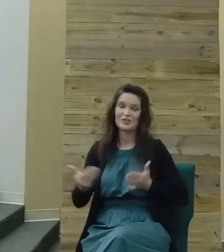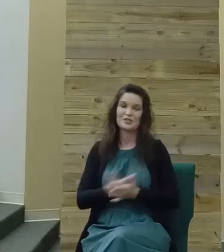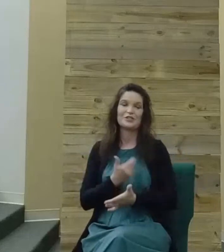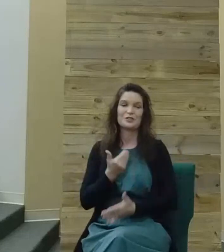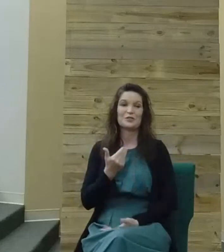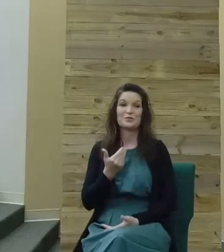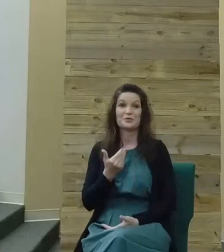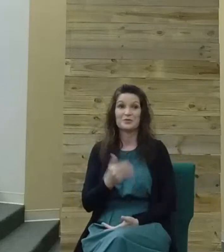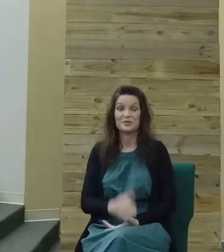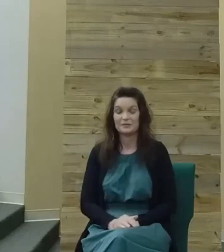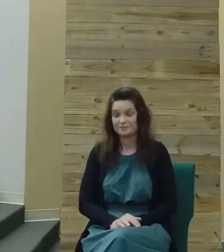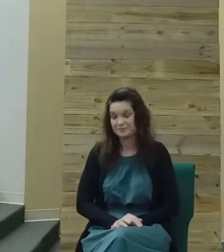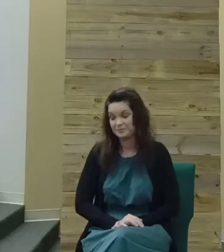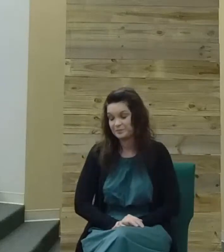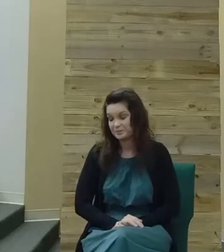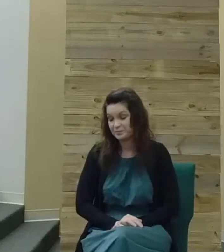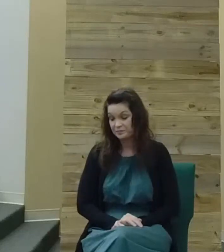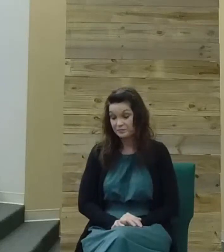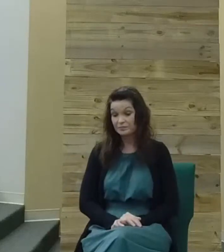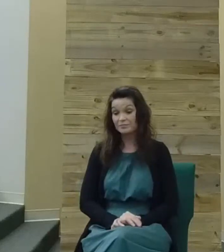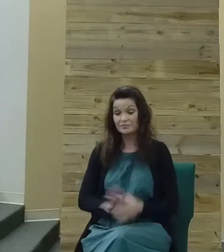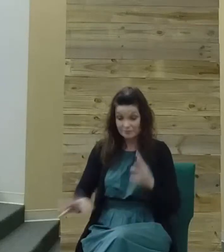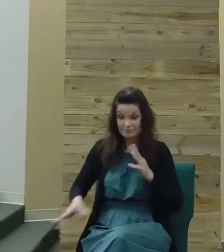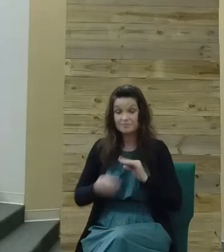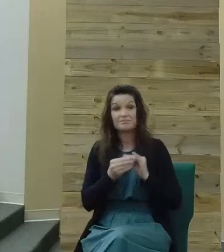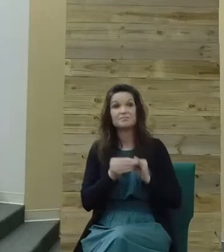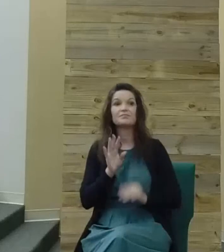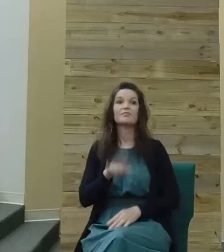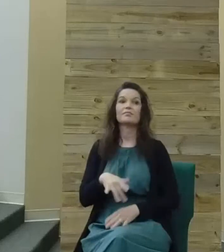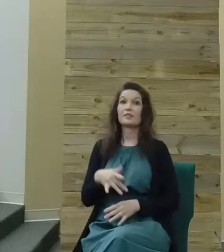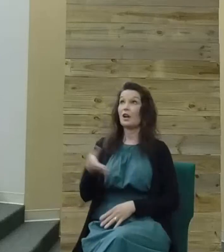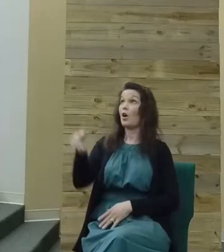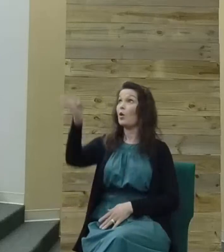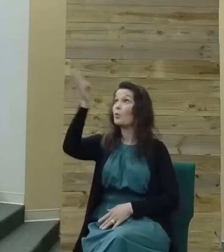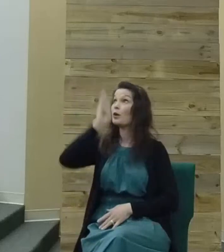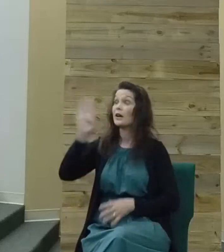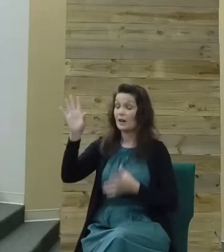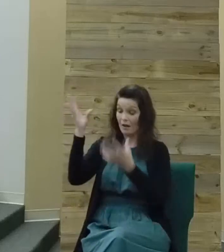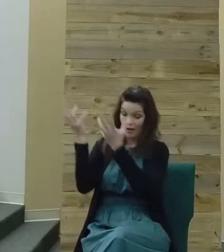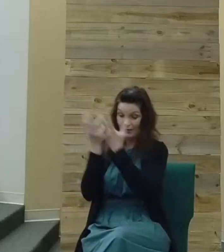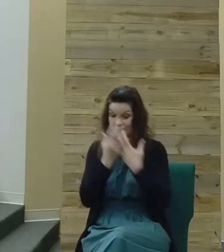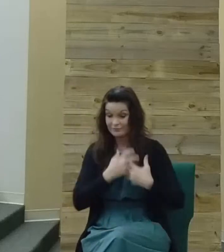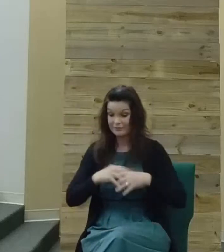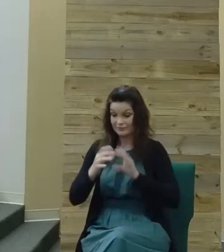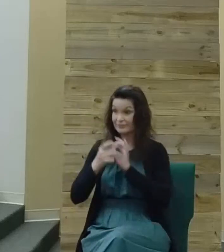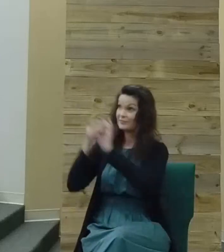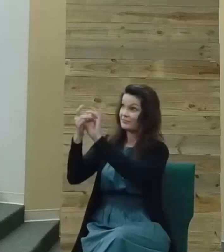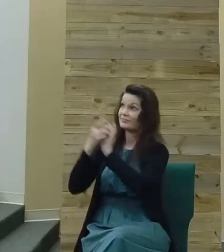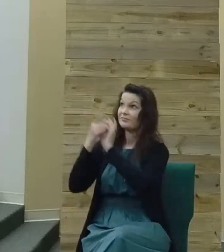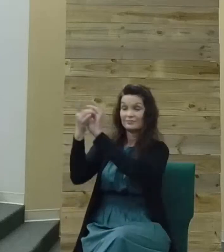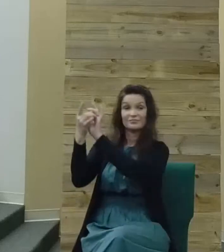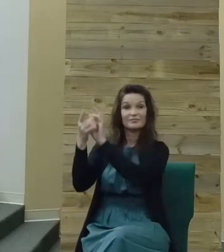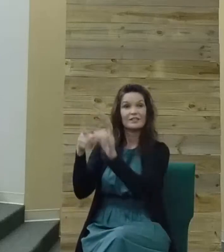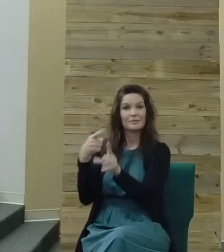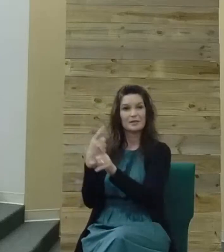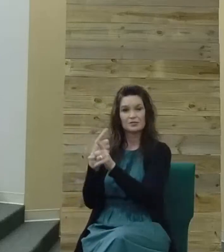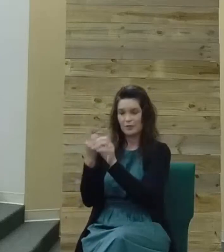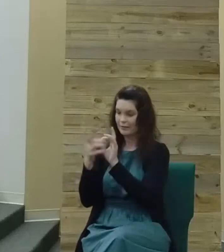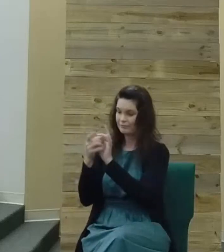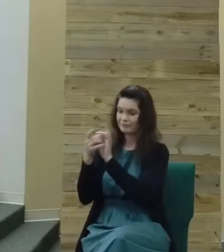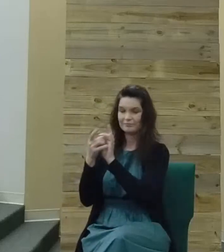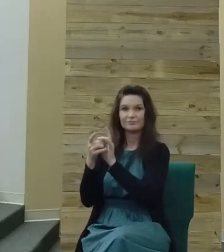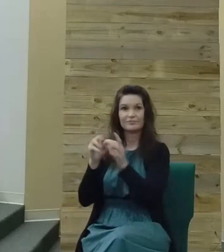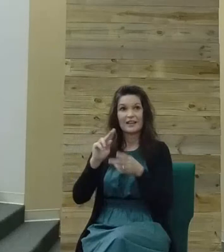made new. In addition to that, when God reconciles you, he makes you right with